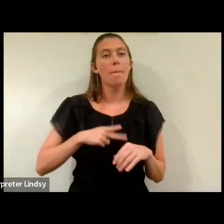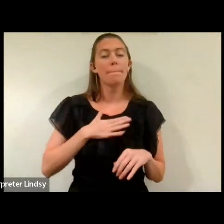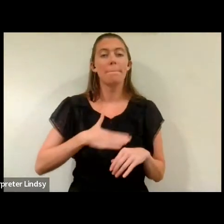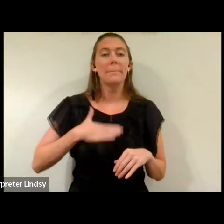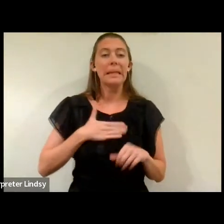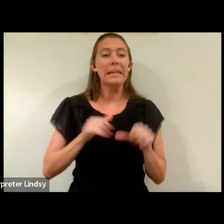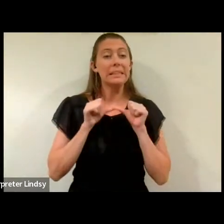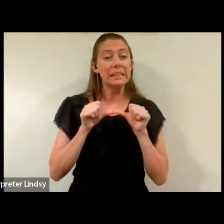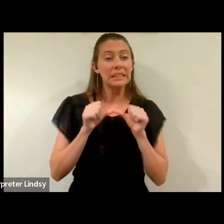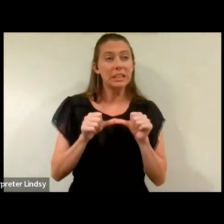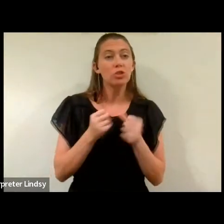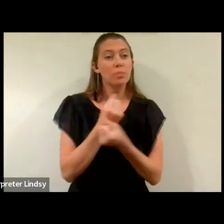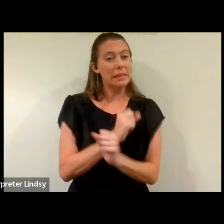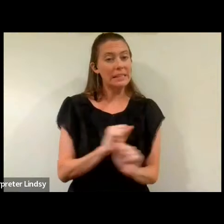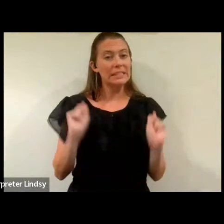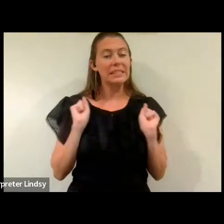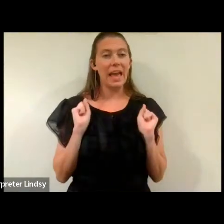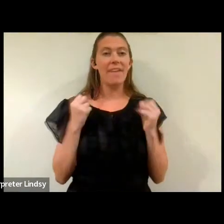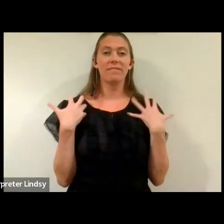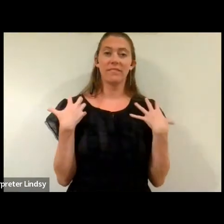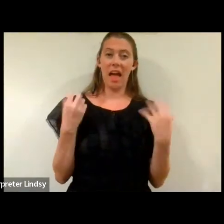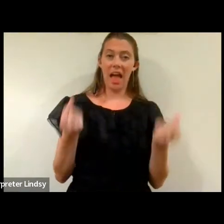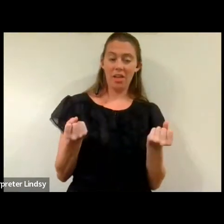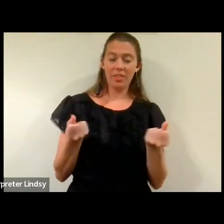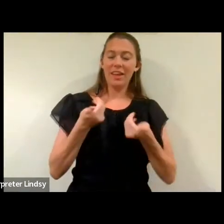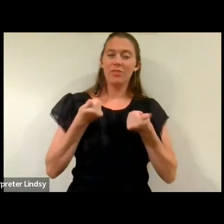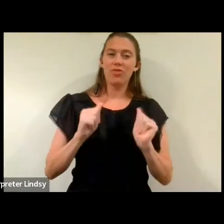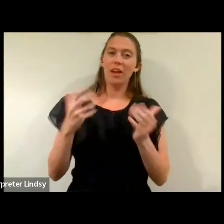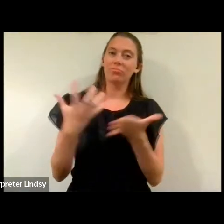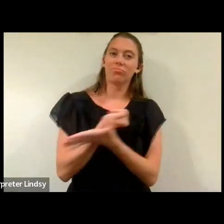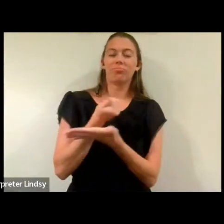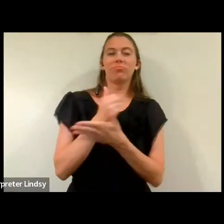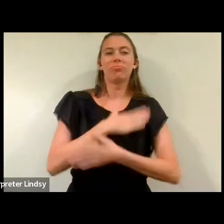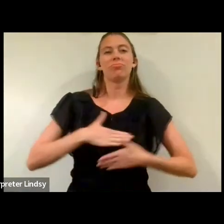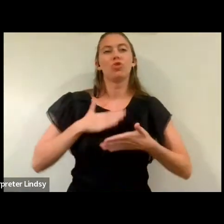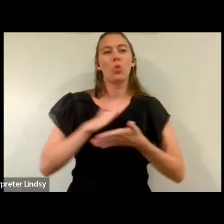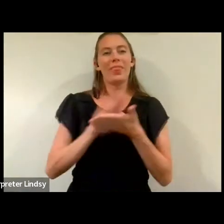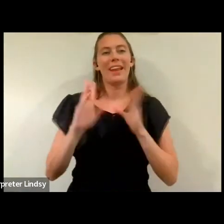weather when you can. All right, you all have a great evening, and we'll see you the next time.